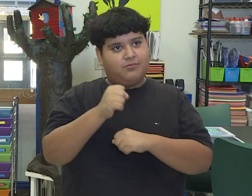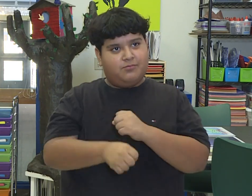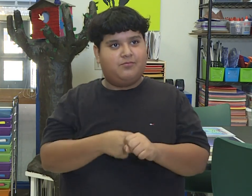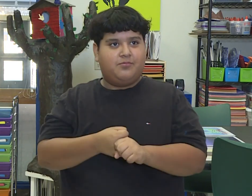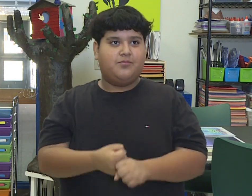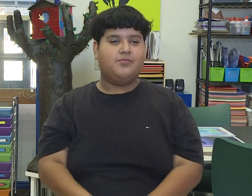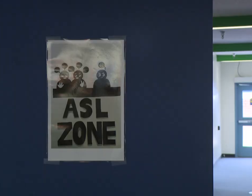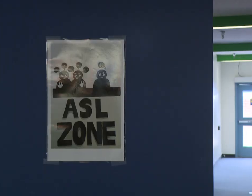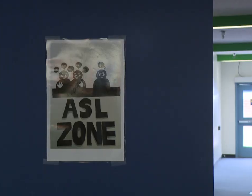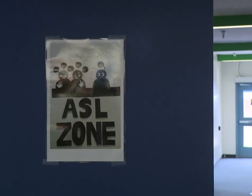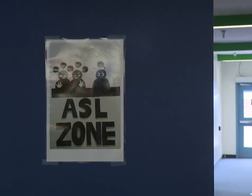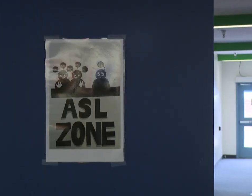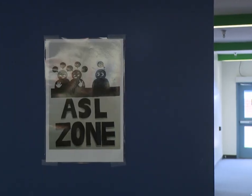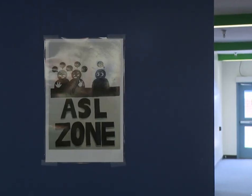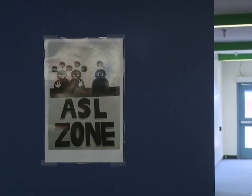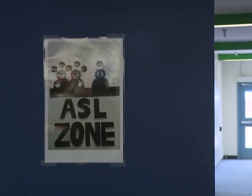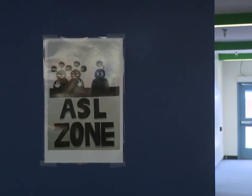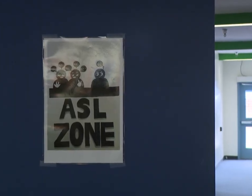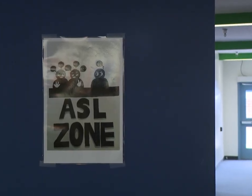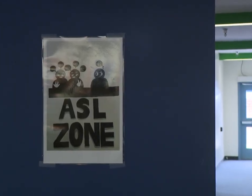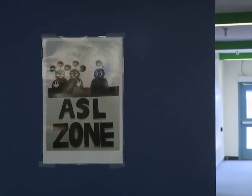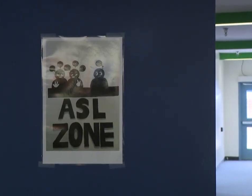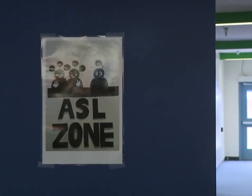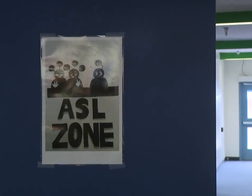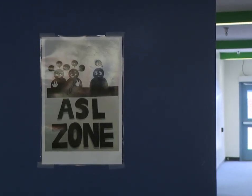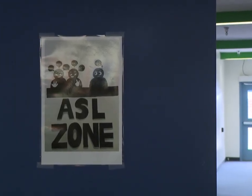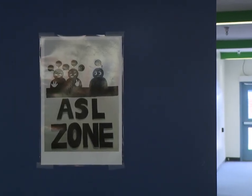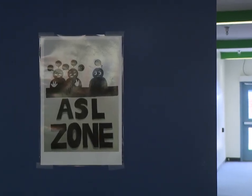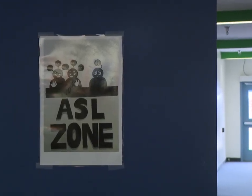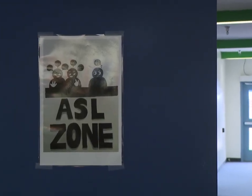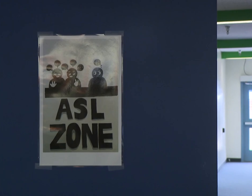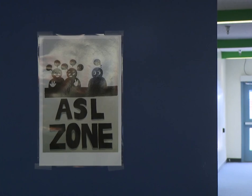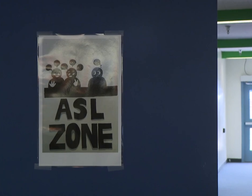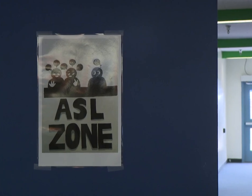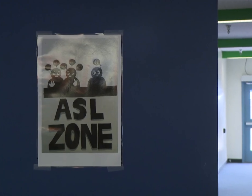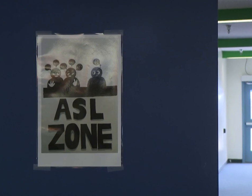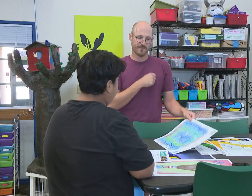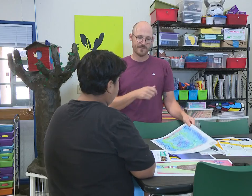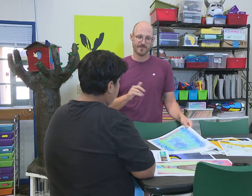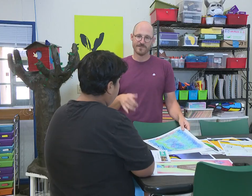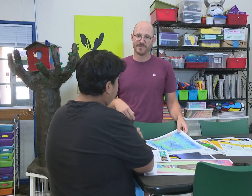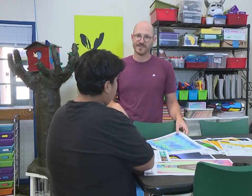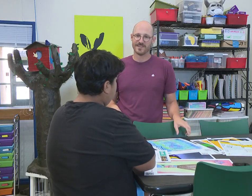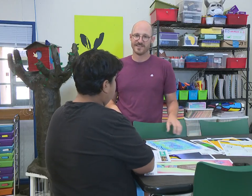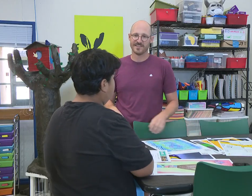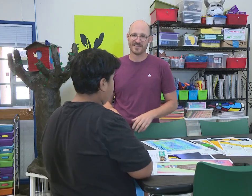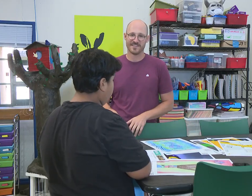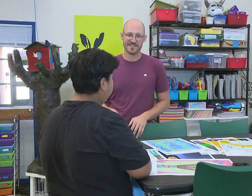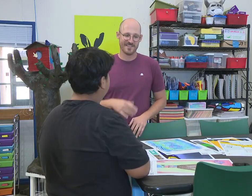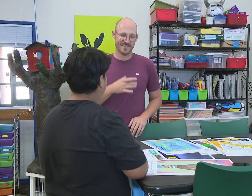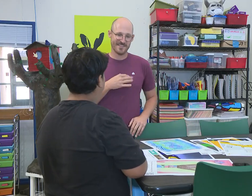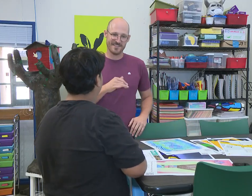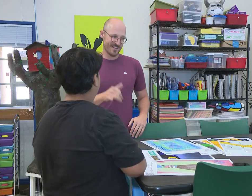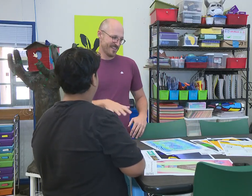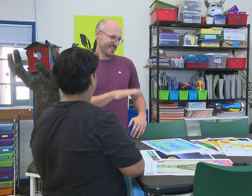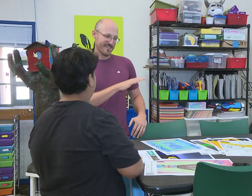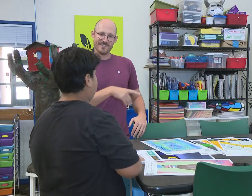year. Michael is already living up to that message after winning in the computer generated category for middle school